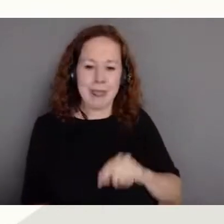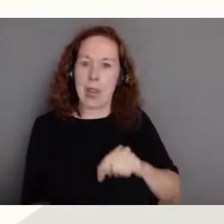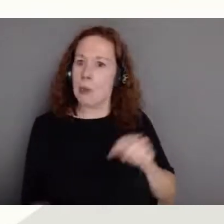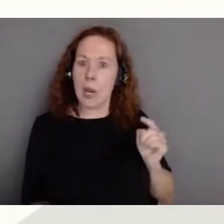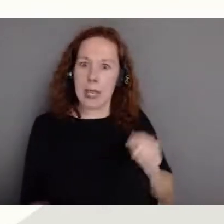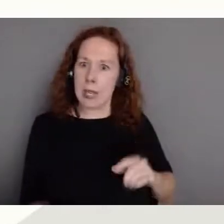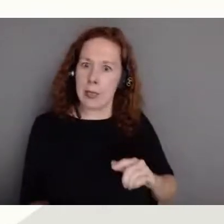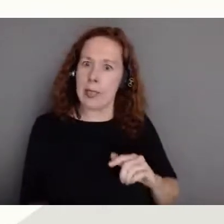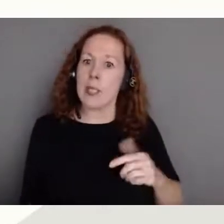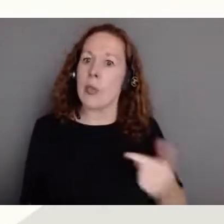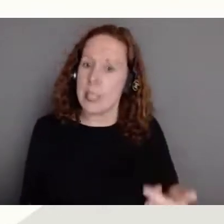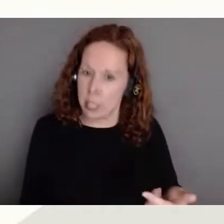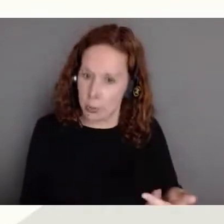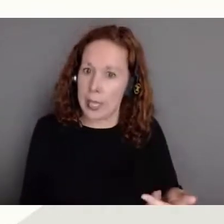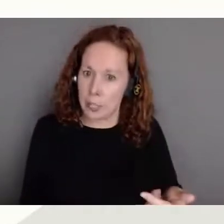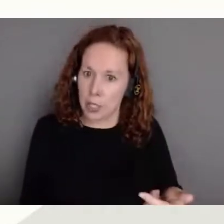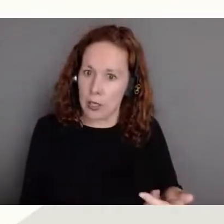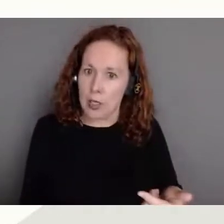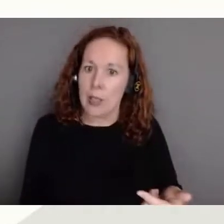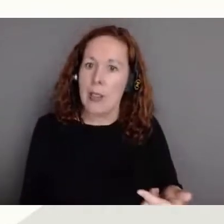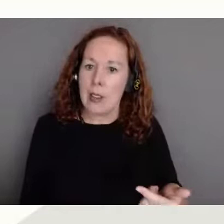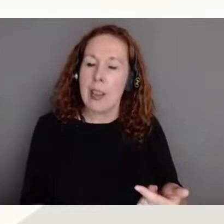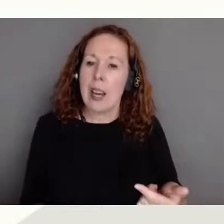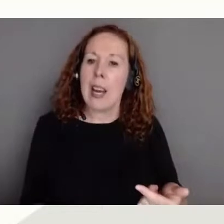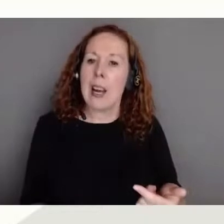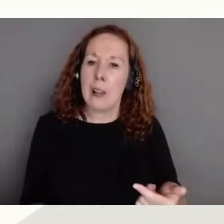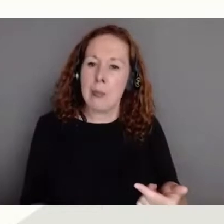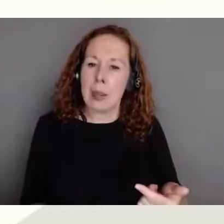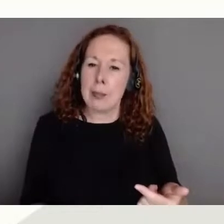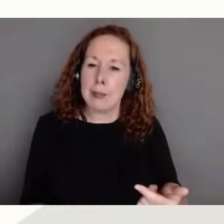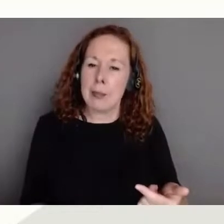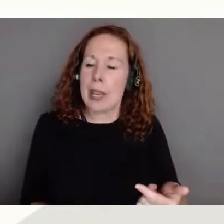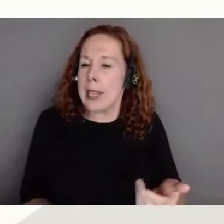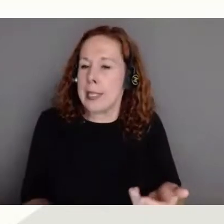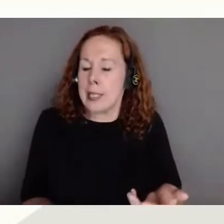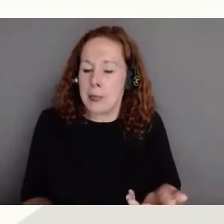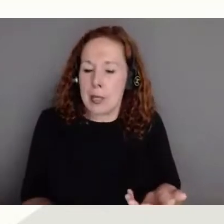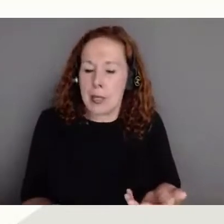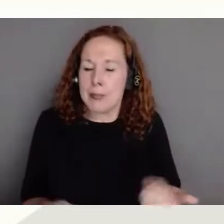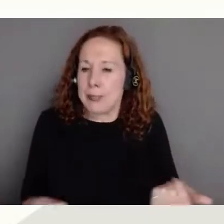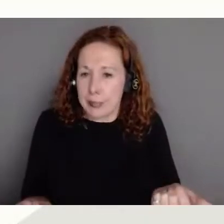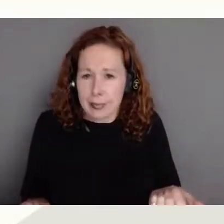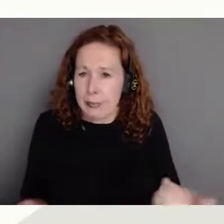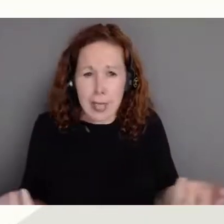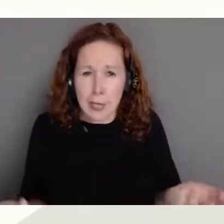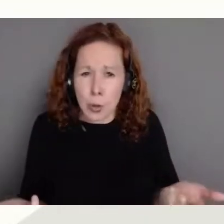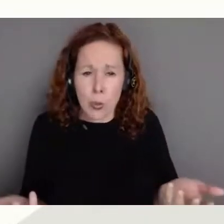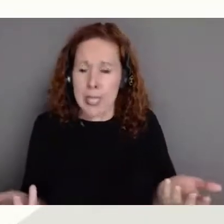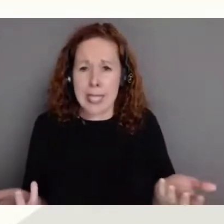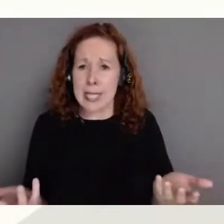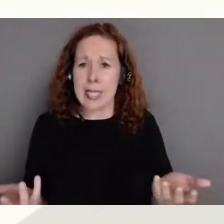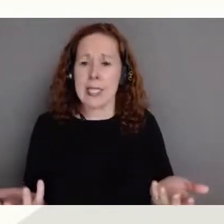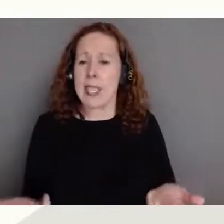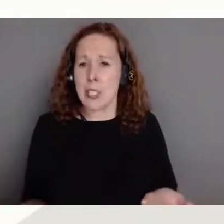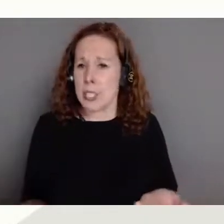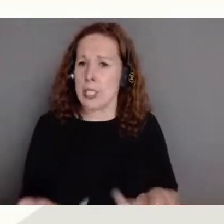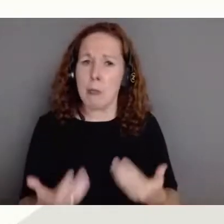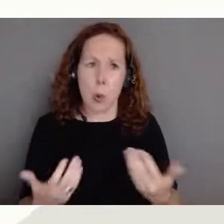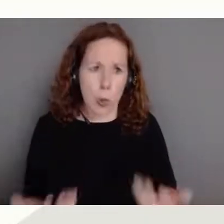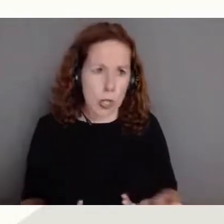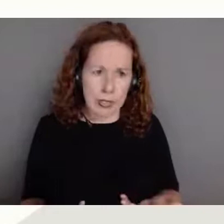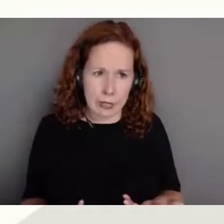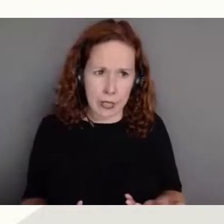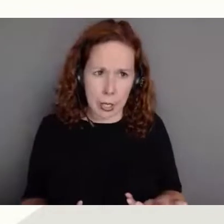say, I'm not getting this. So let's switch. Oh, wow. Yeah. And That's it's awesome. totally, it's such